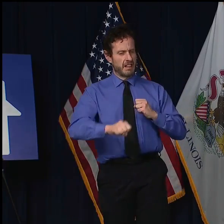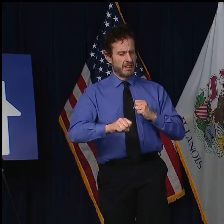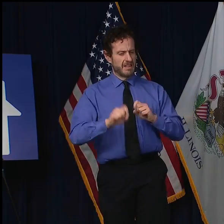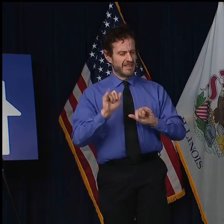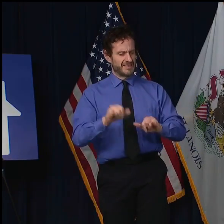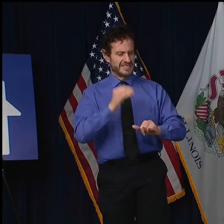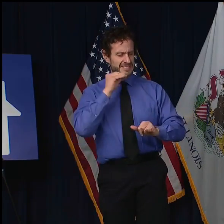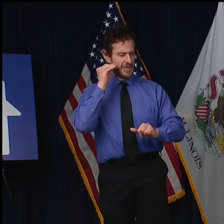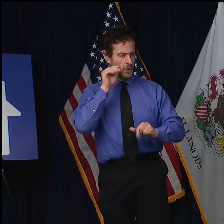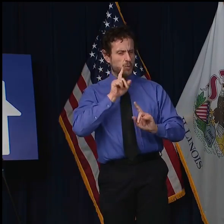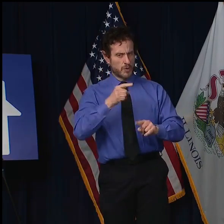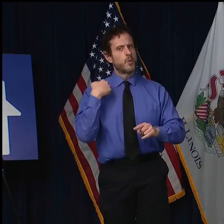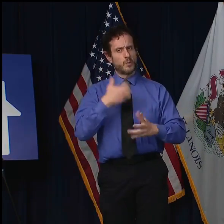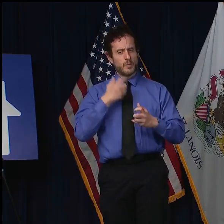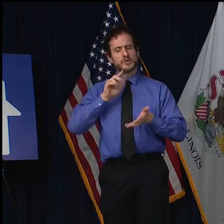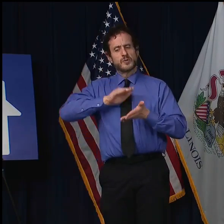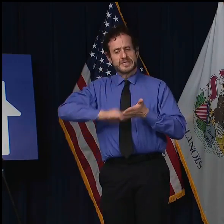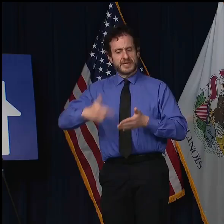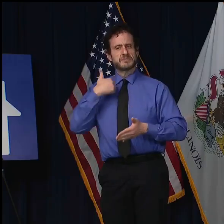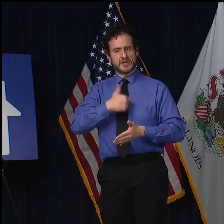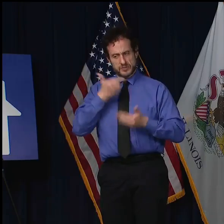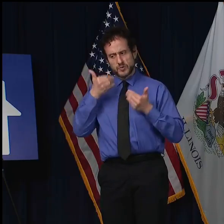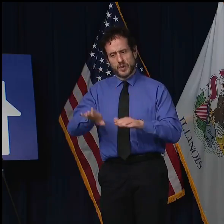is seeking an exemption. How do you respond?